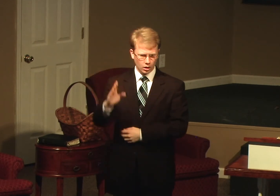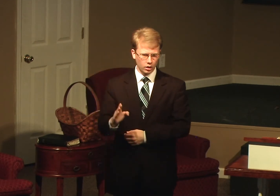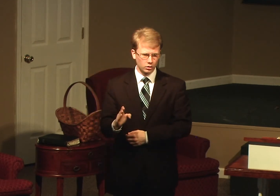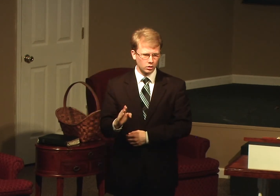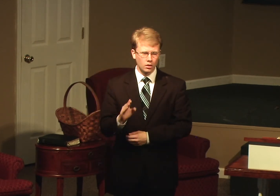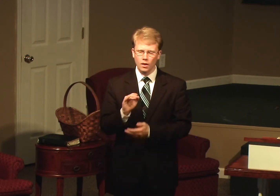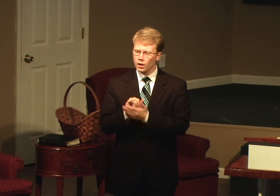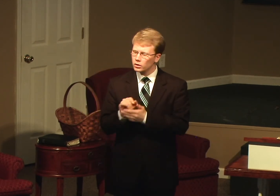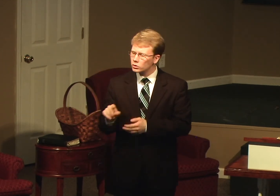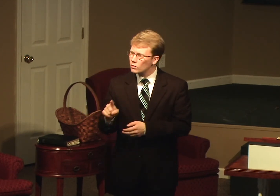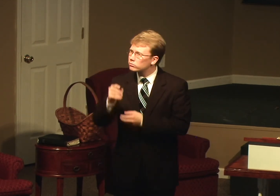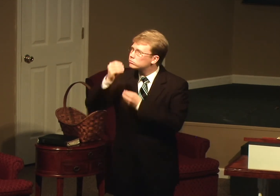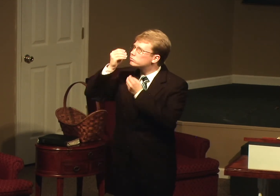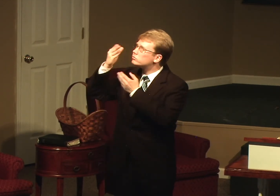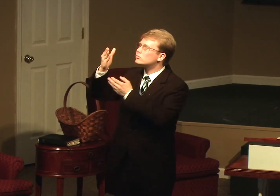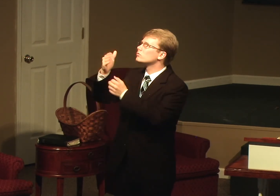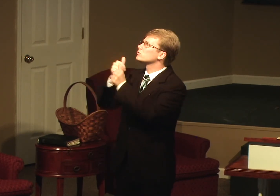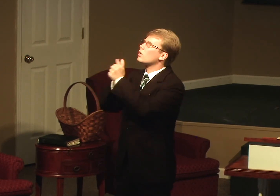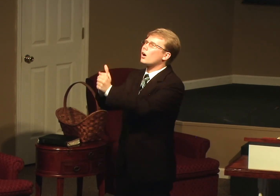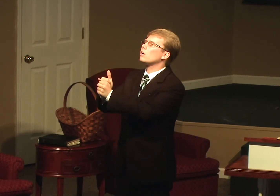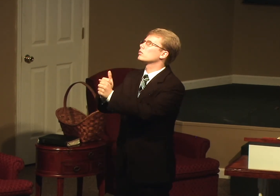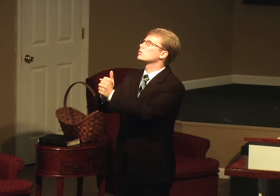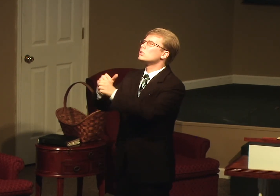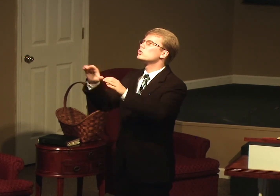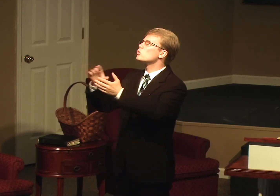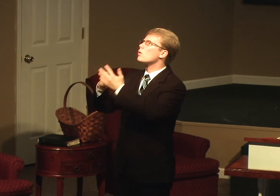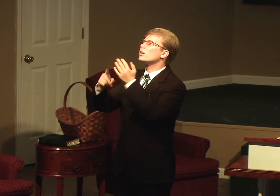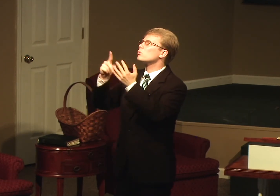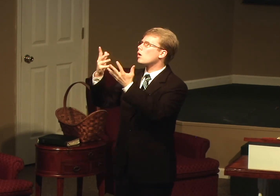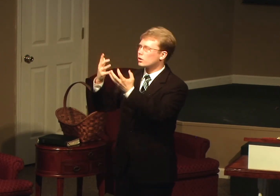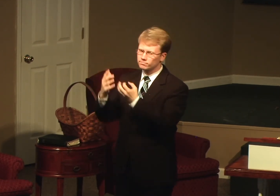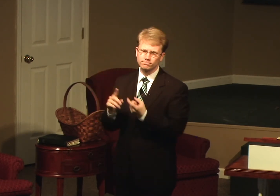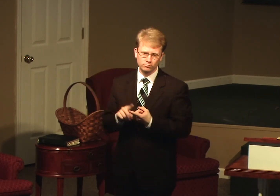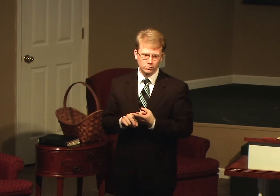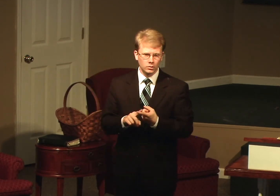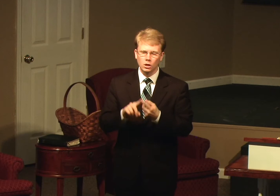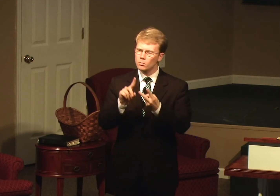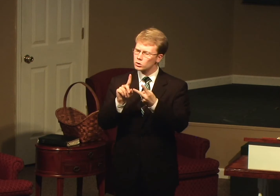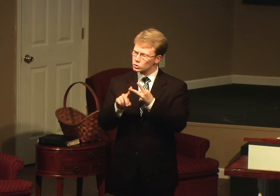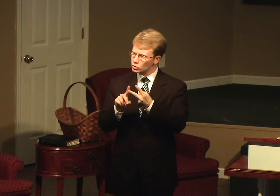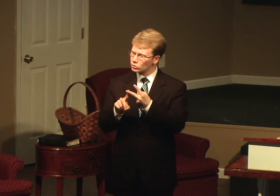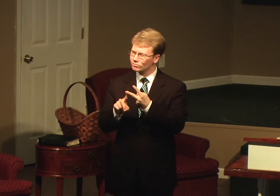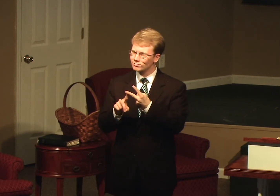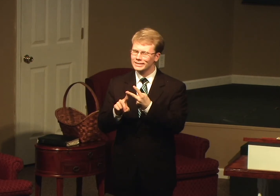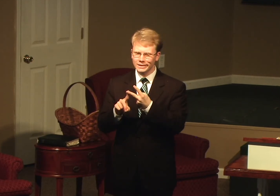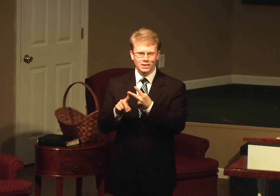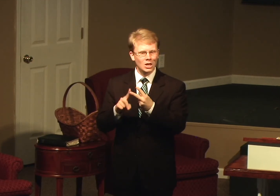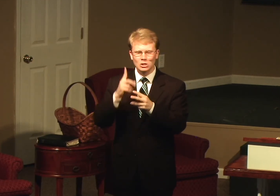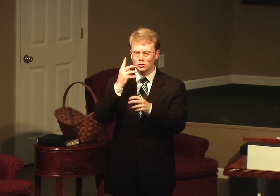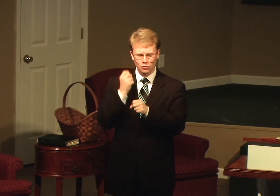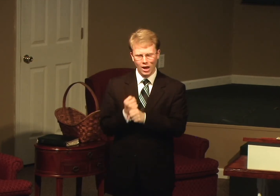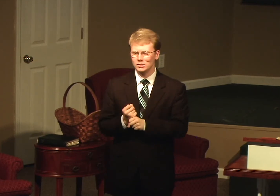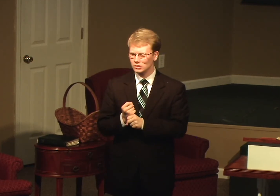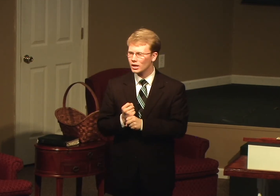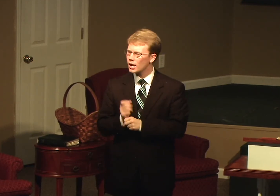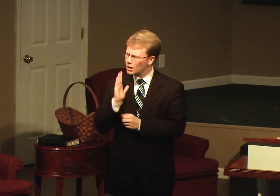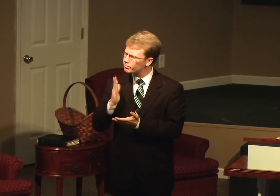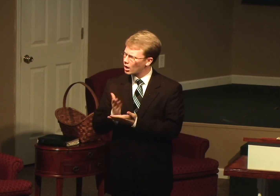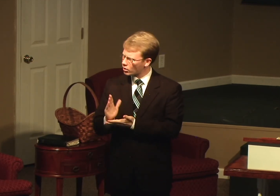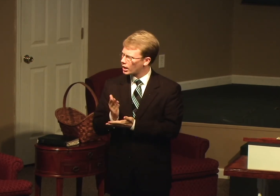you're obeying His commandments. Make sure that you're following what He has asked you to do. Make sure